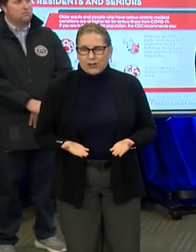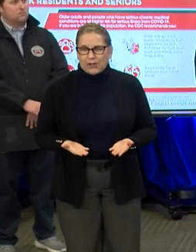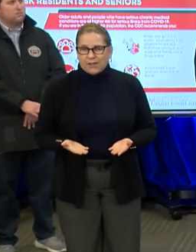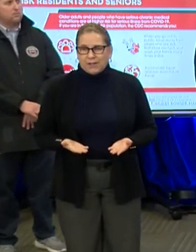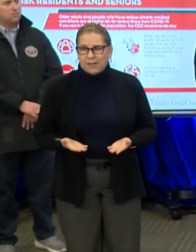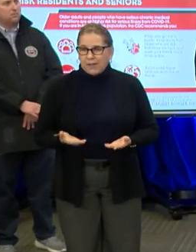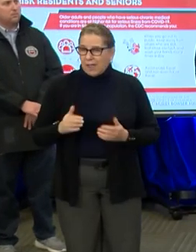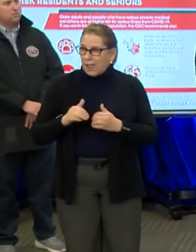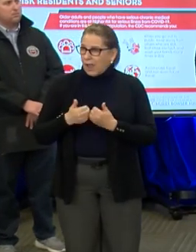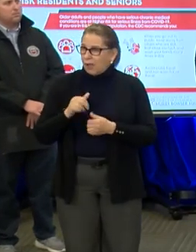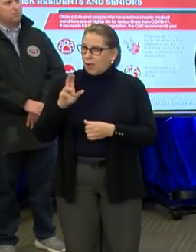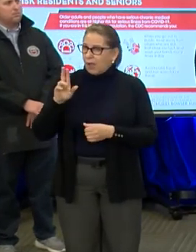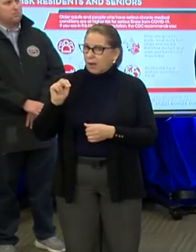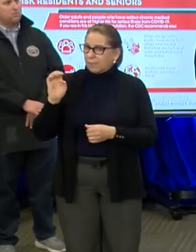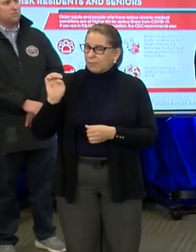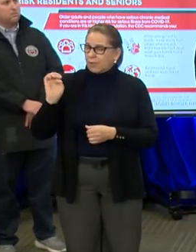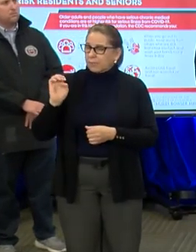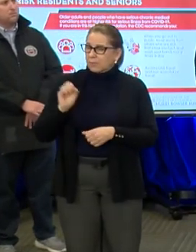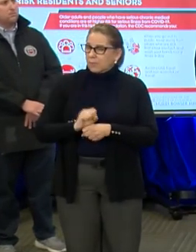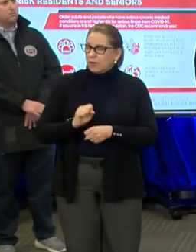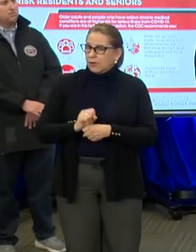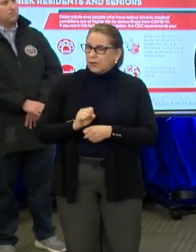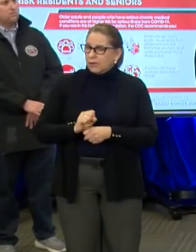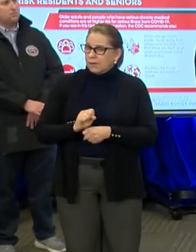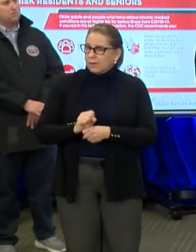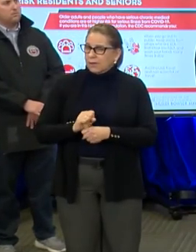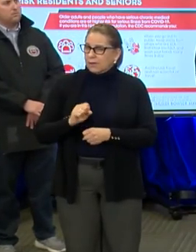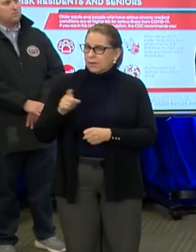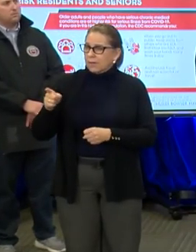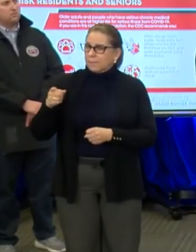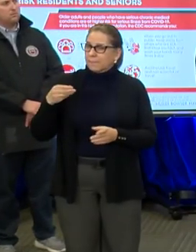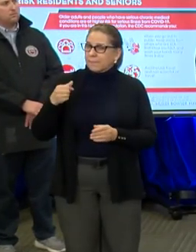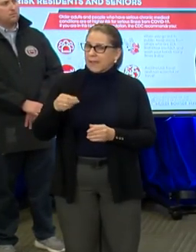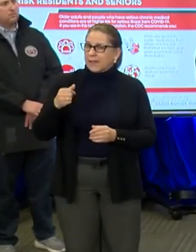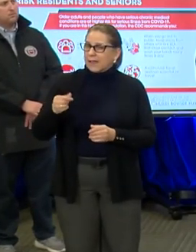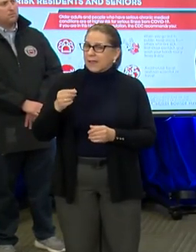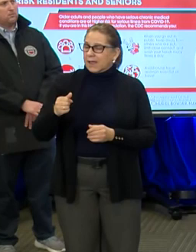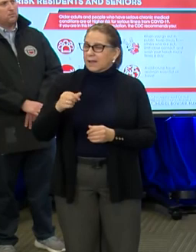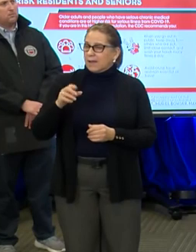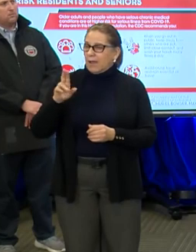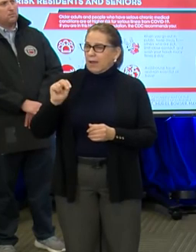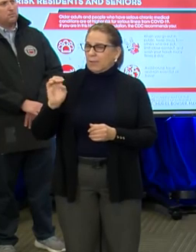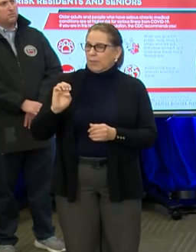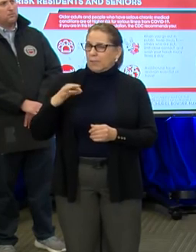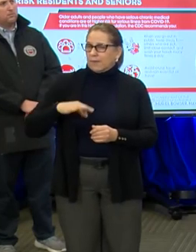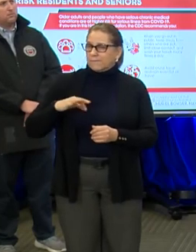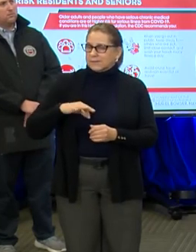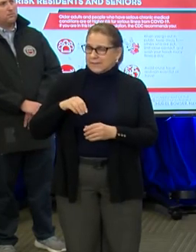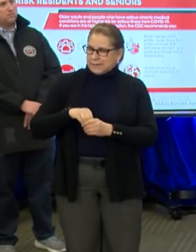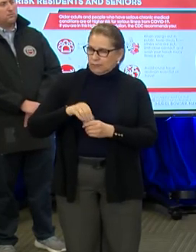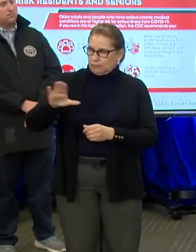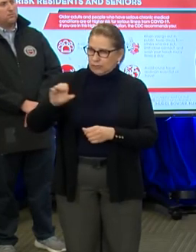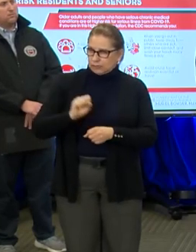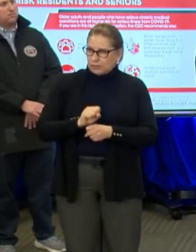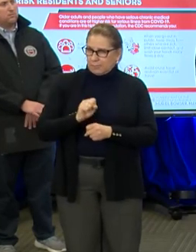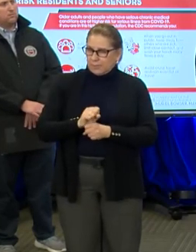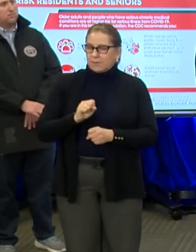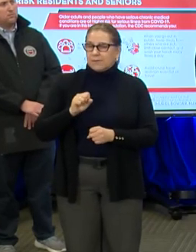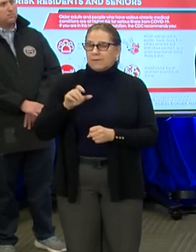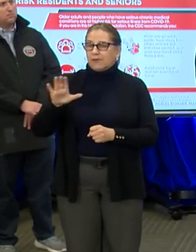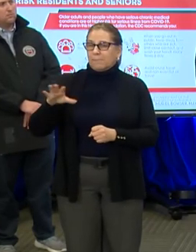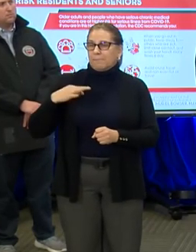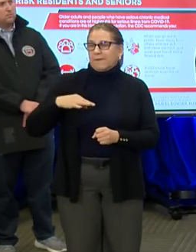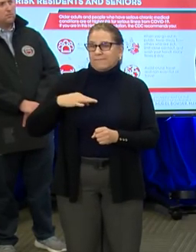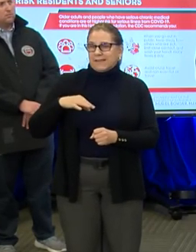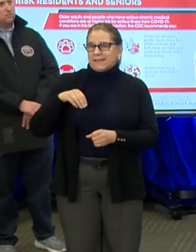unemployment benefit in the jurisdiction that you work, and so therefore you claim the benefit in the jurisdiction where you work. So there could be folks from Maryland